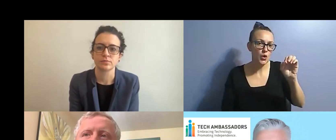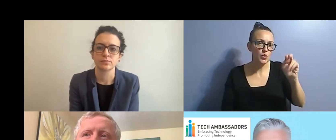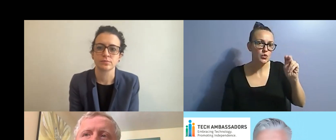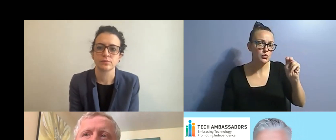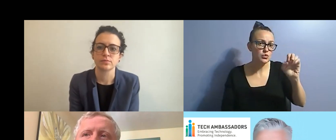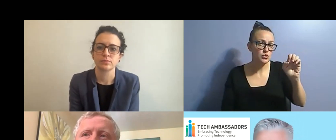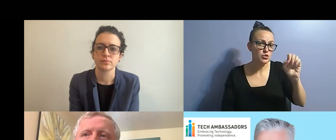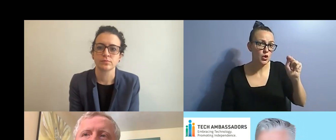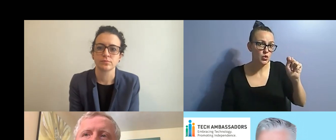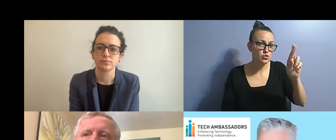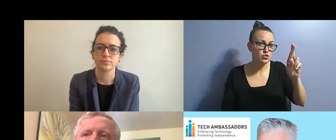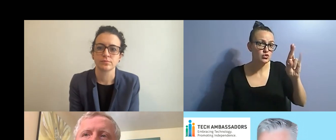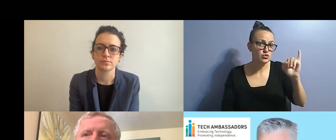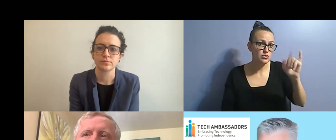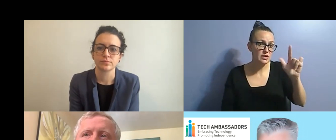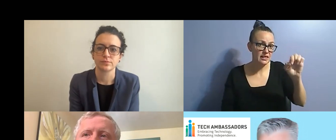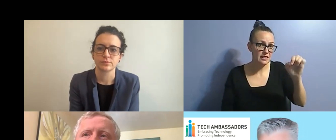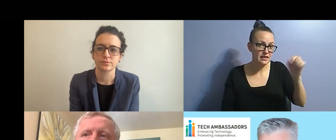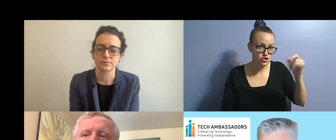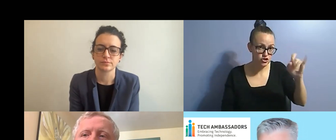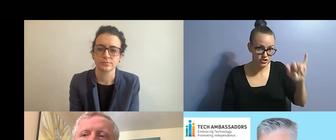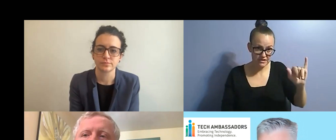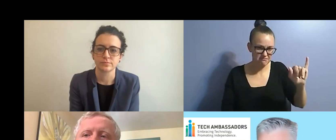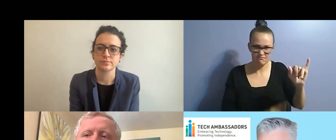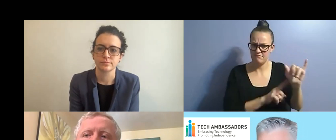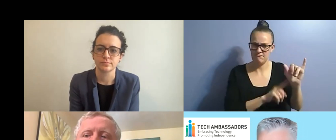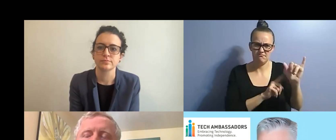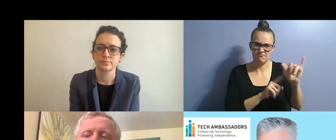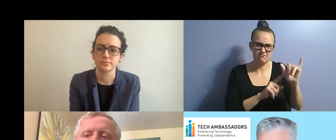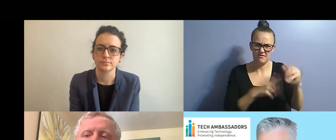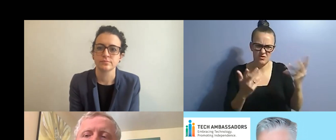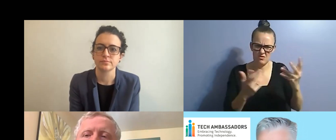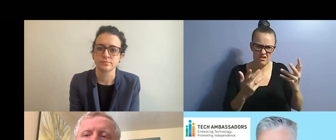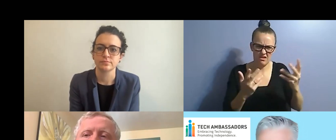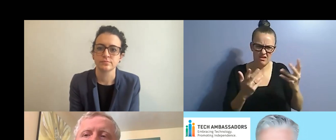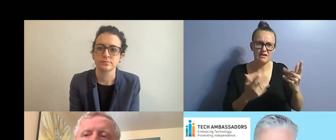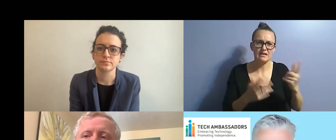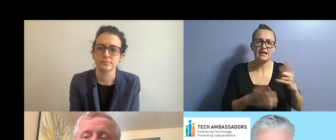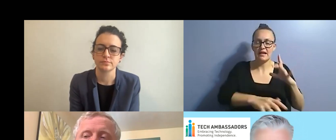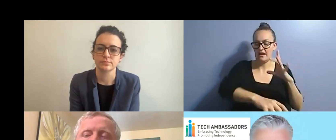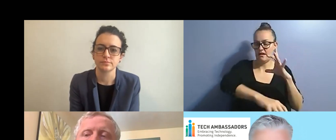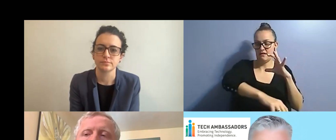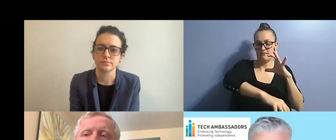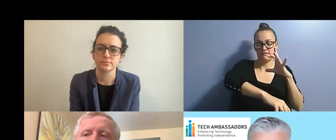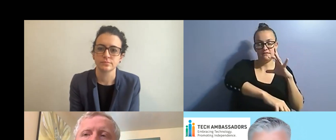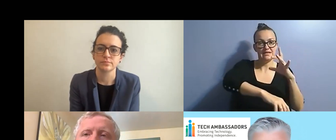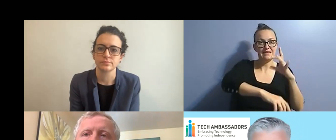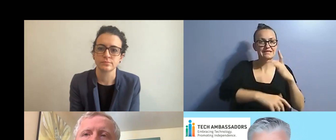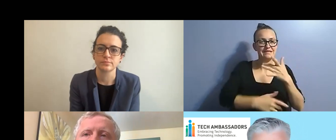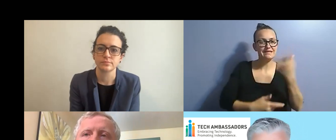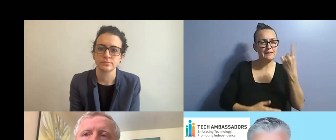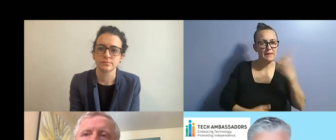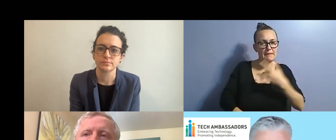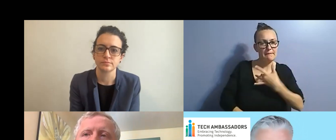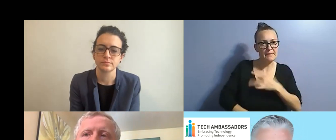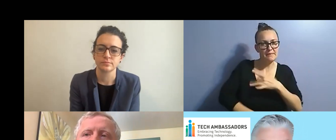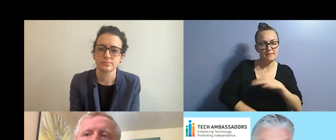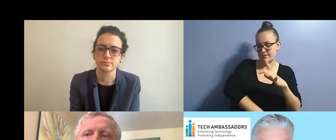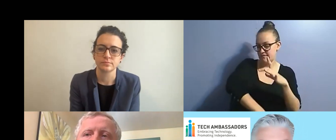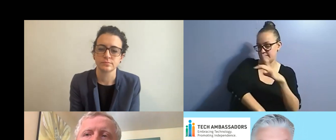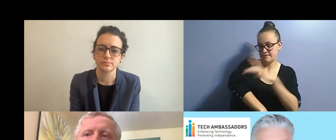a sensor that he puts on his forearm, and he can use muscle movement with his forearm plus eye